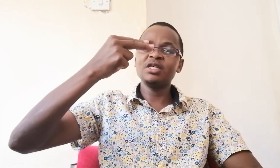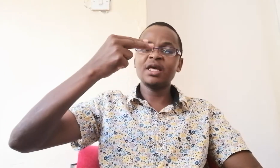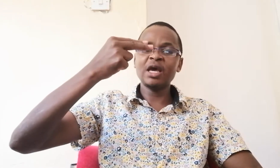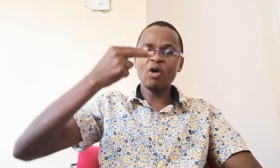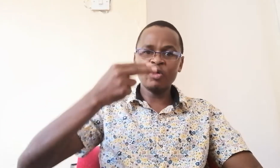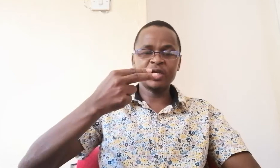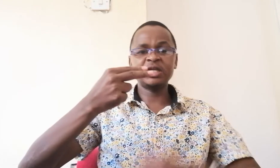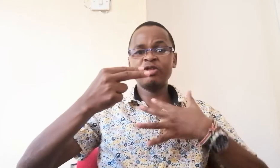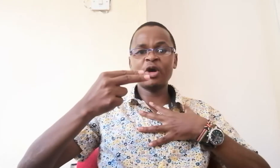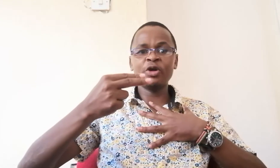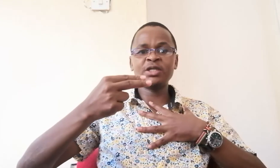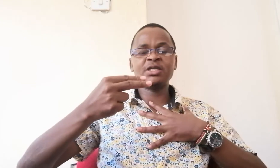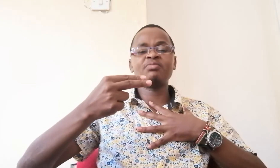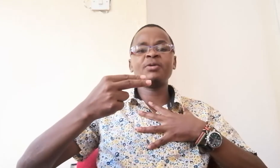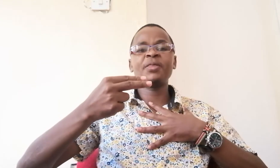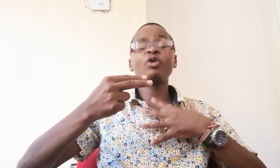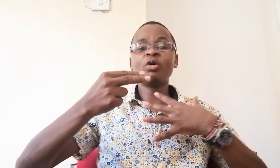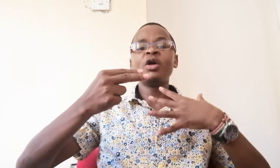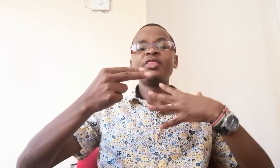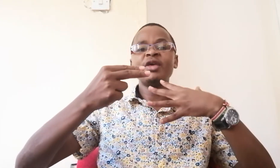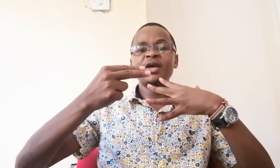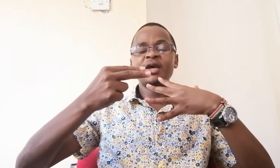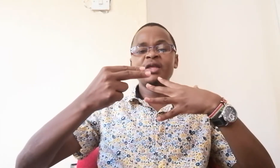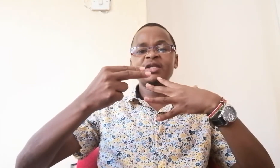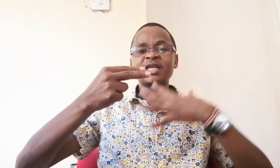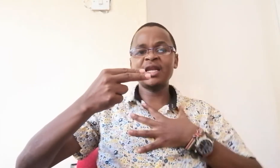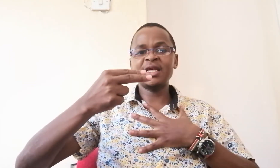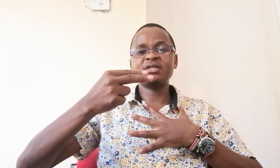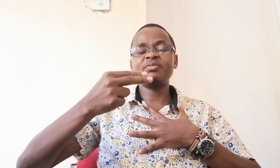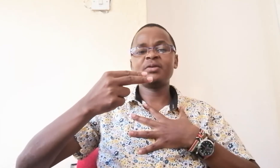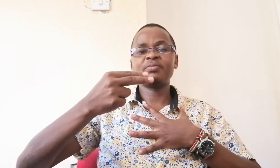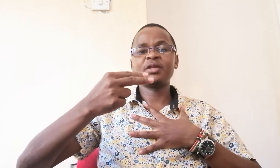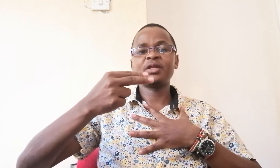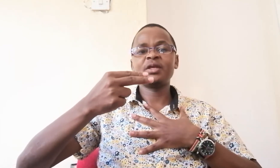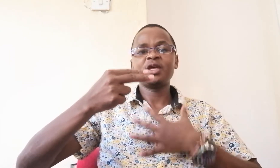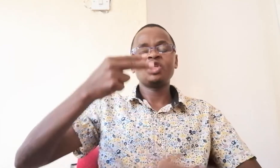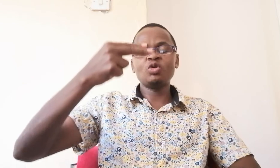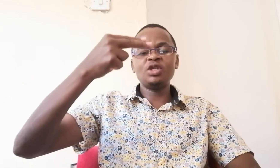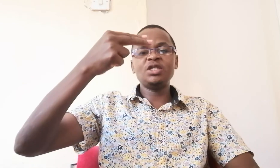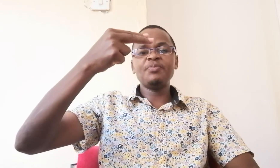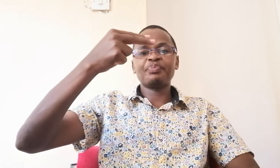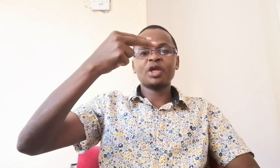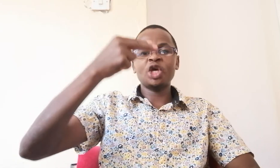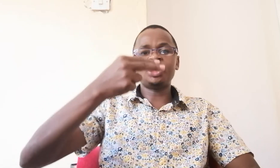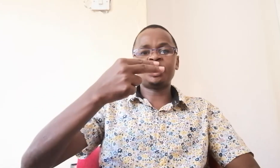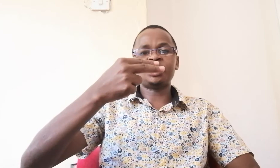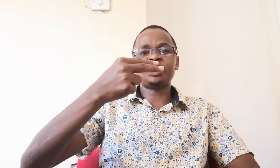the audience, now the audience is me, no, the signer is me. So this is H.